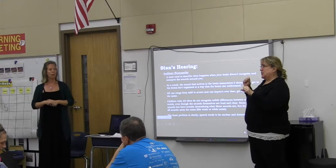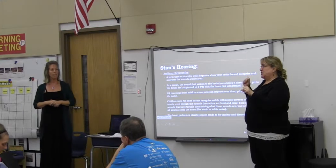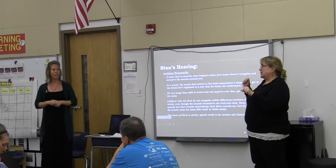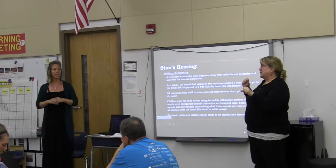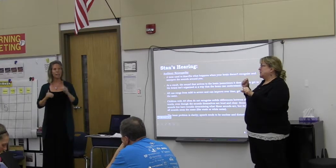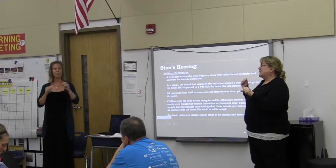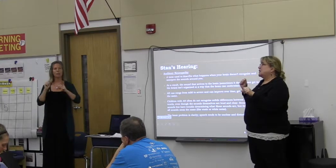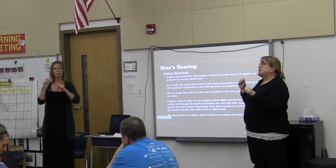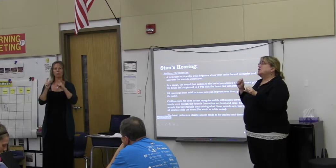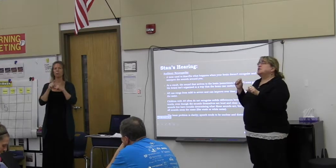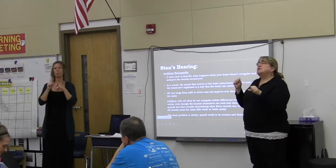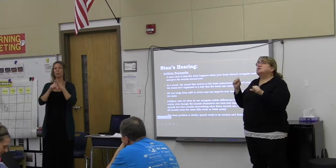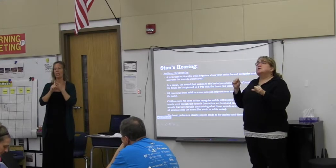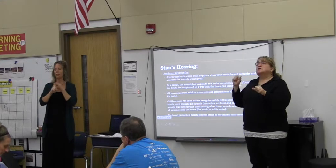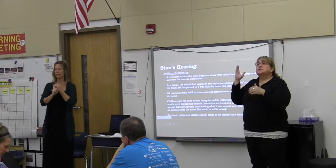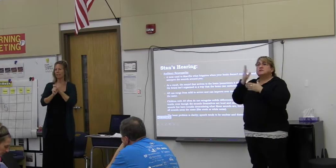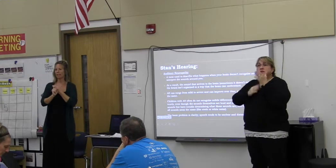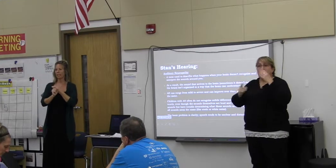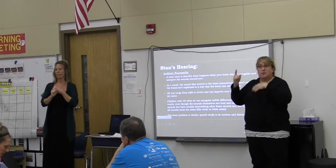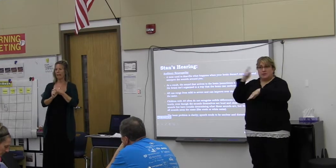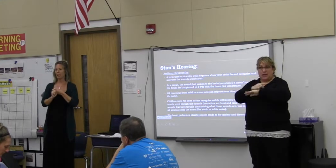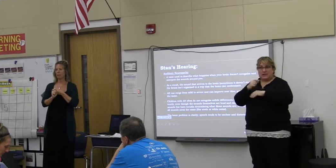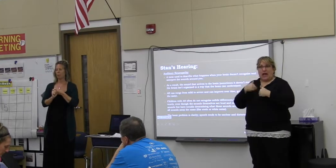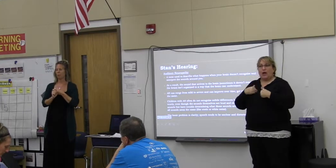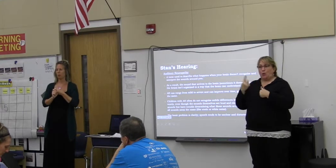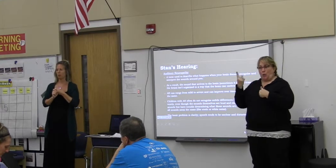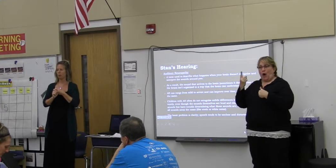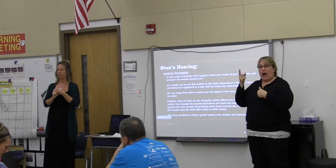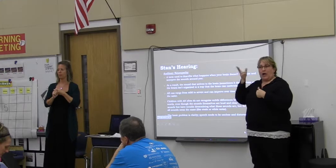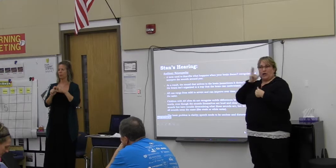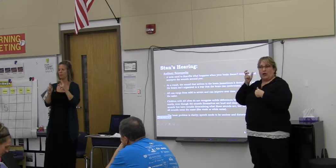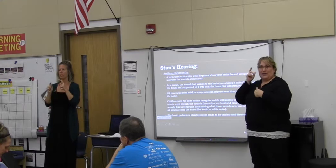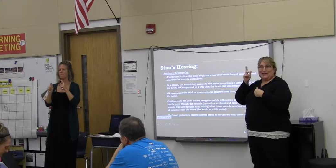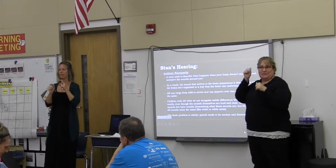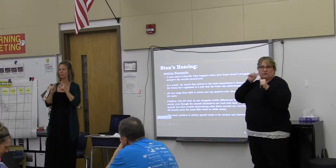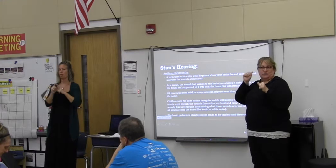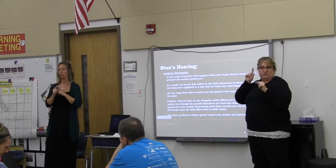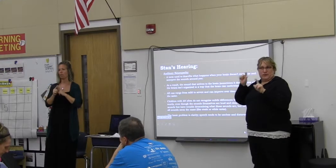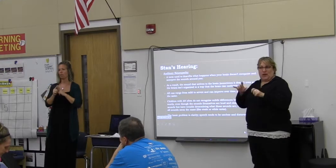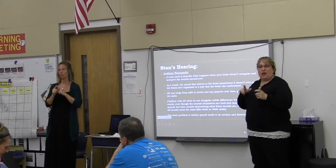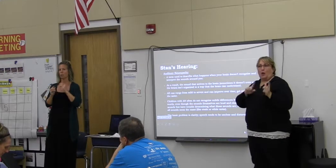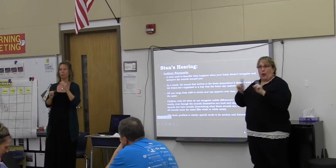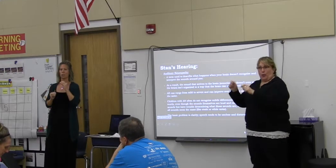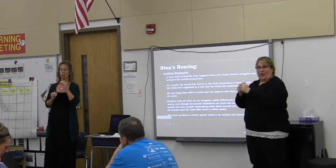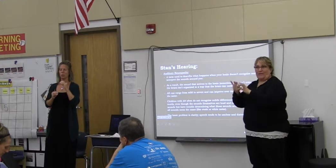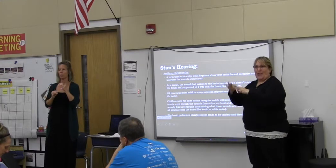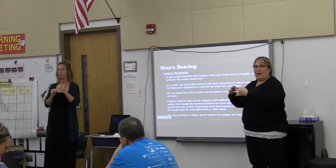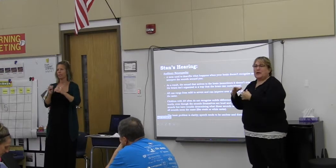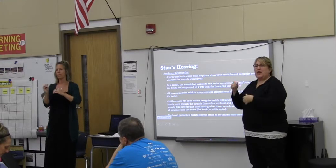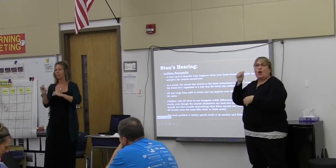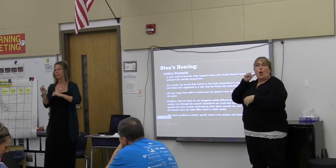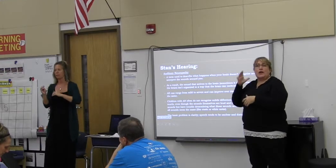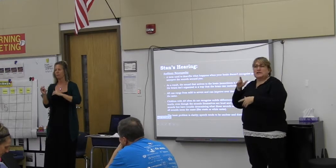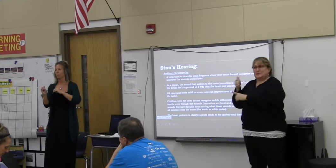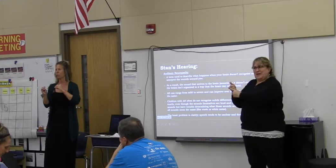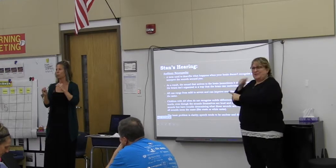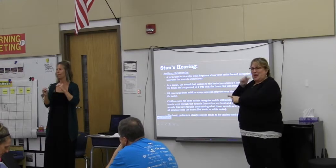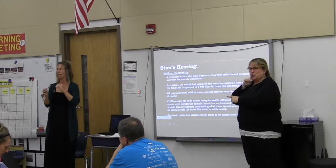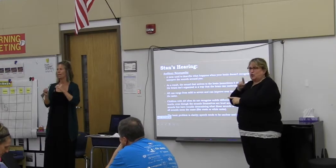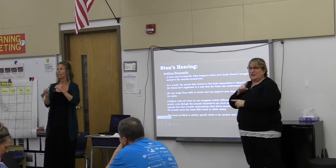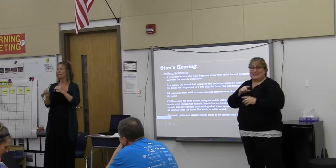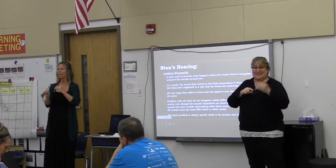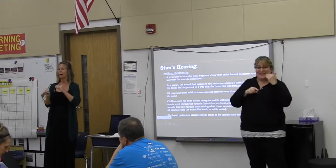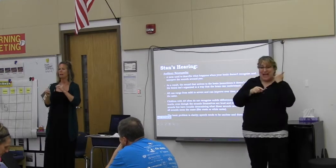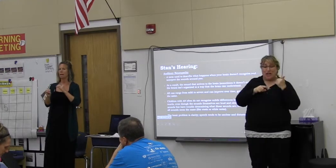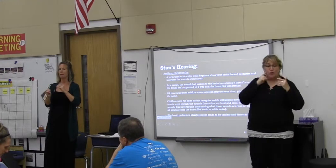There are days, and there's been one hearing test that he had that I went with him to his family, and his audiologist wasn't sure if he was hearing the difference